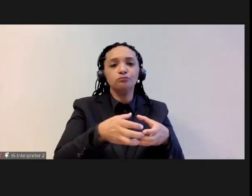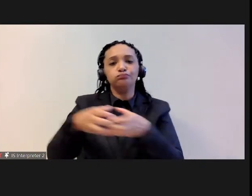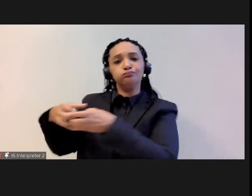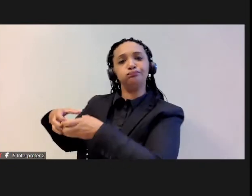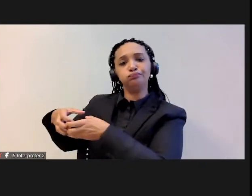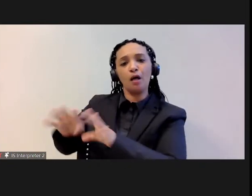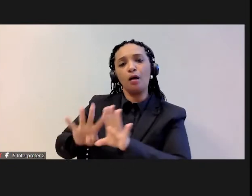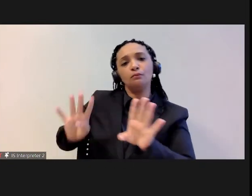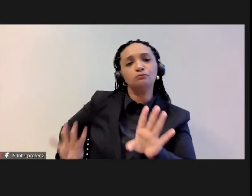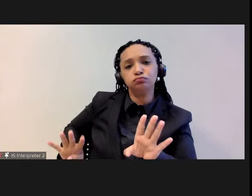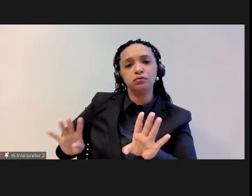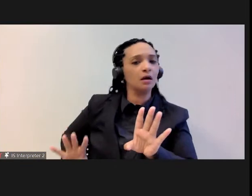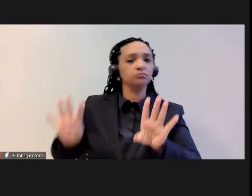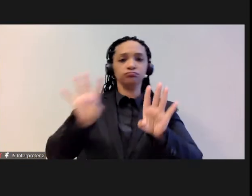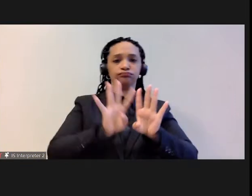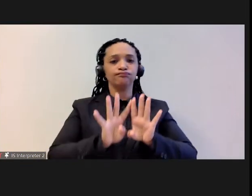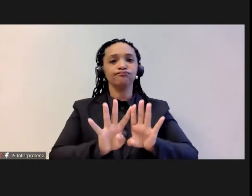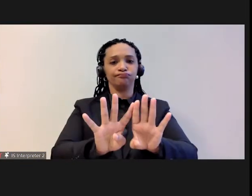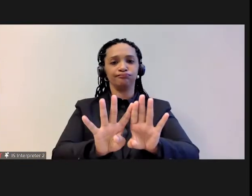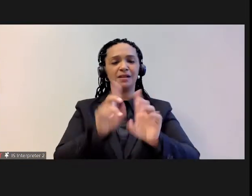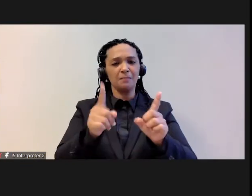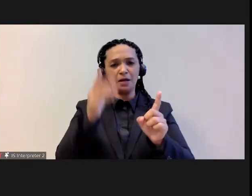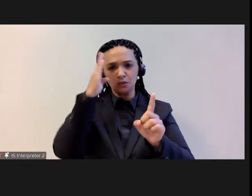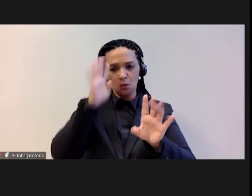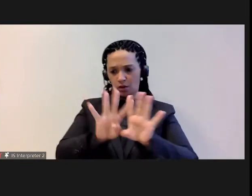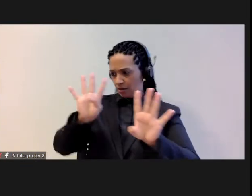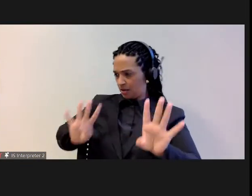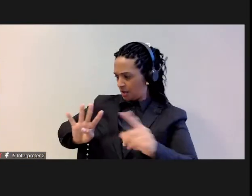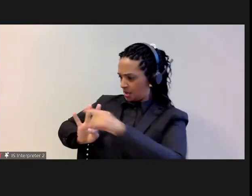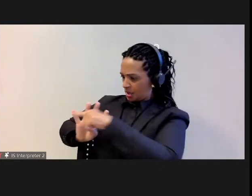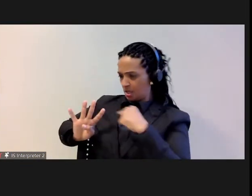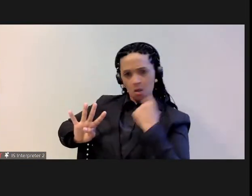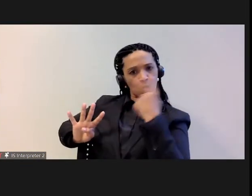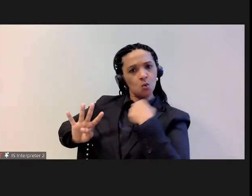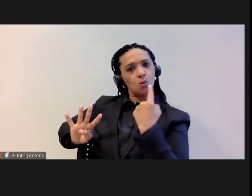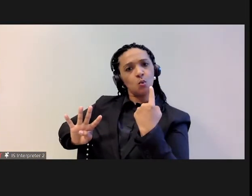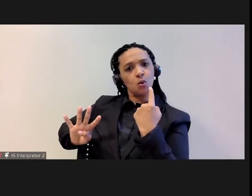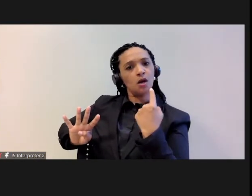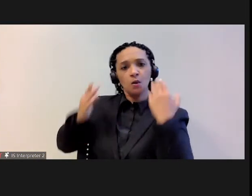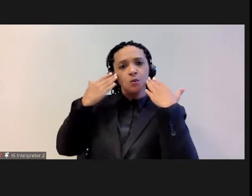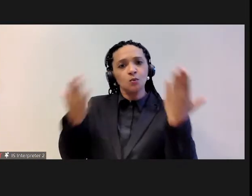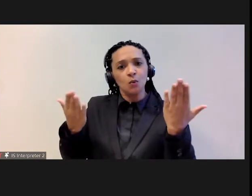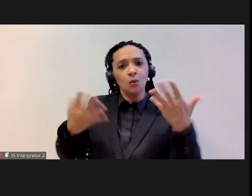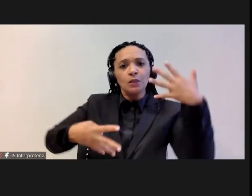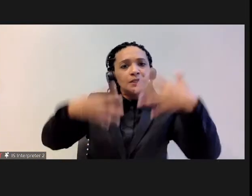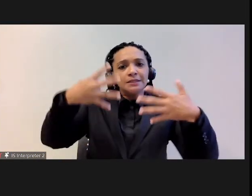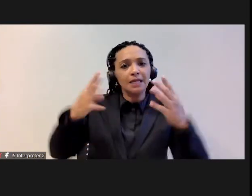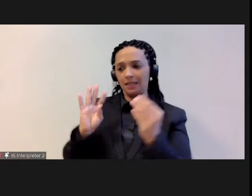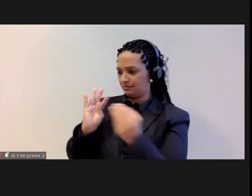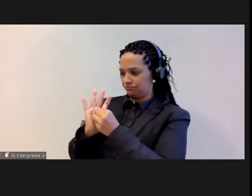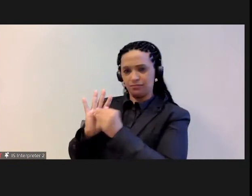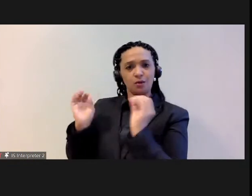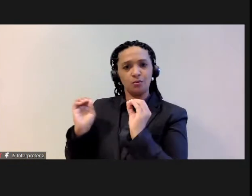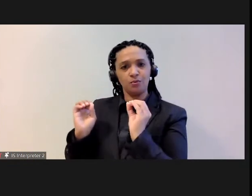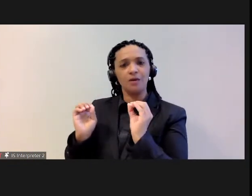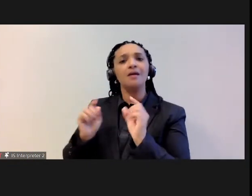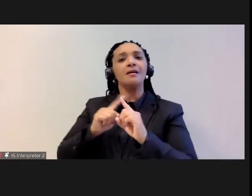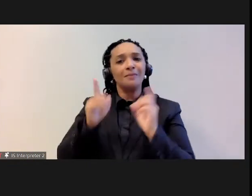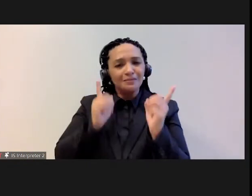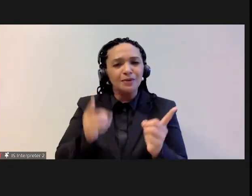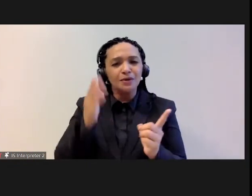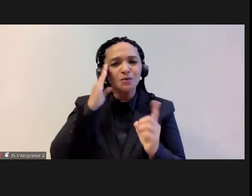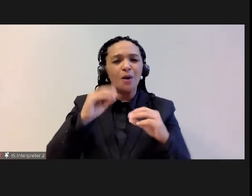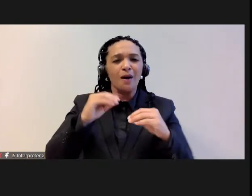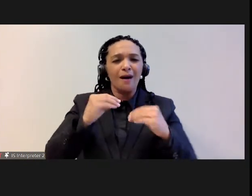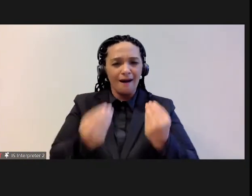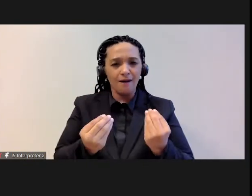disaggregated data, we will struggle to know who's being left behind, but also whose situation is improving. So it's not always to